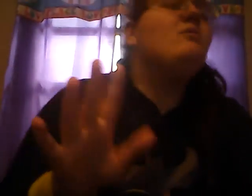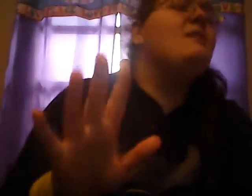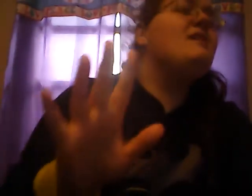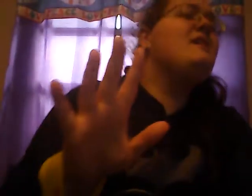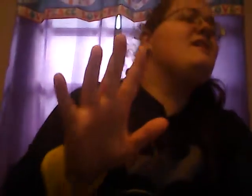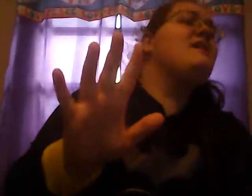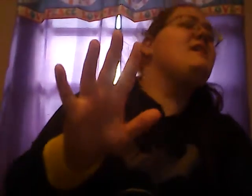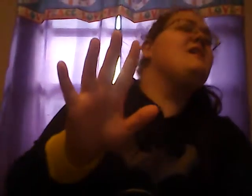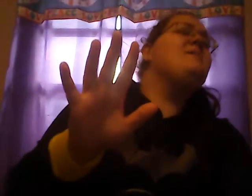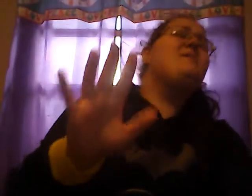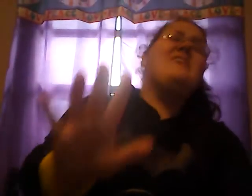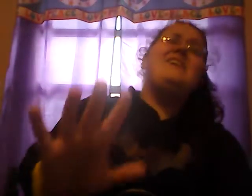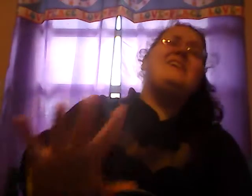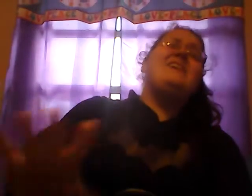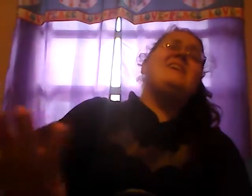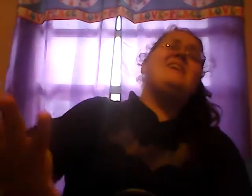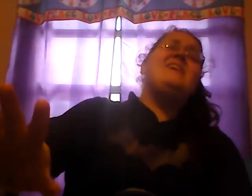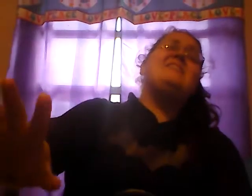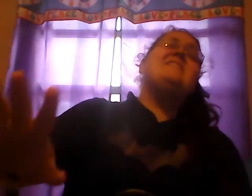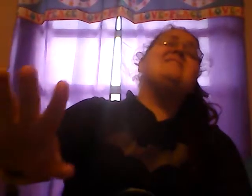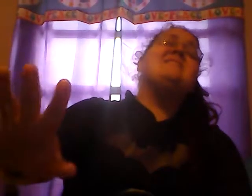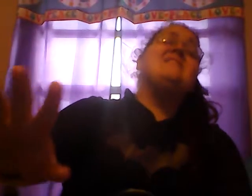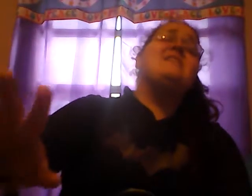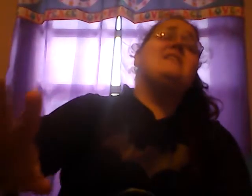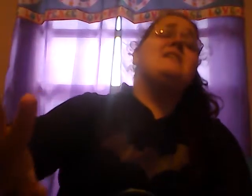marry me?